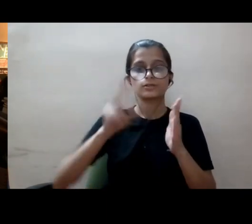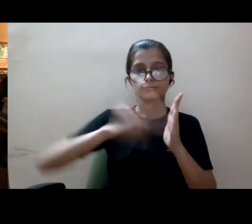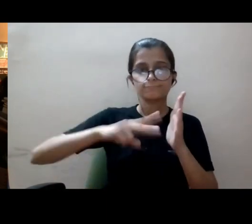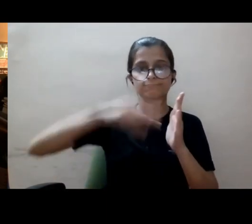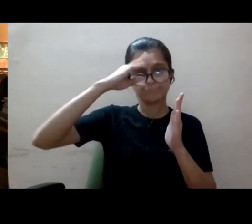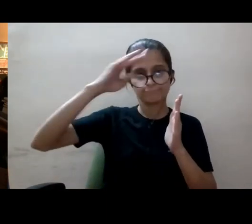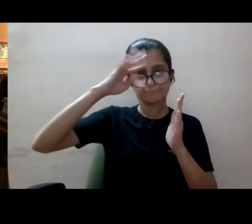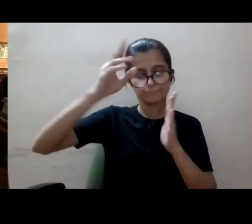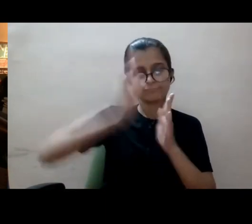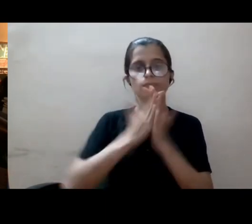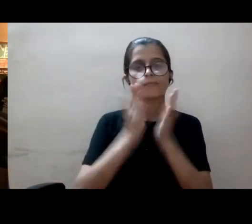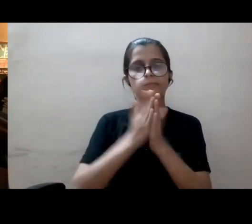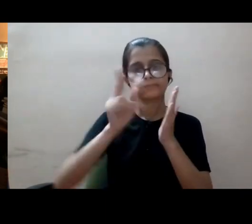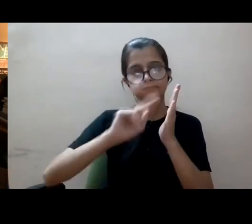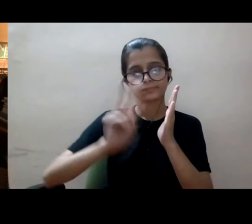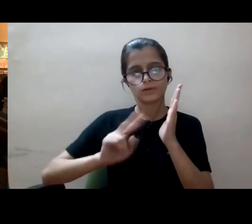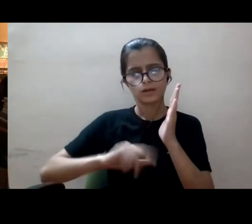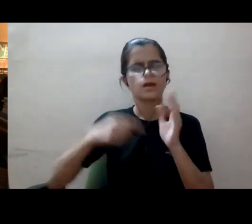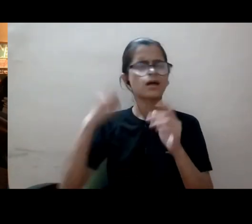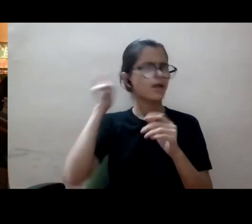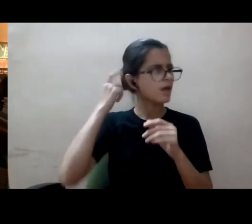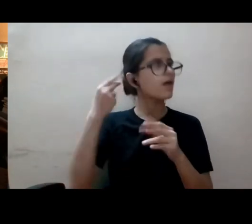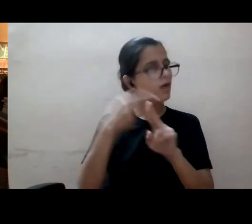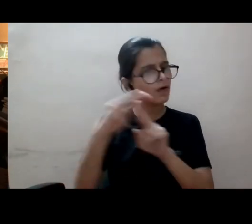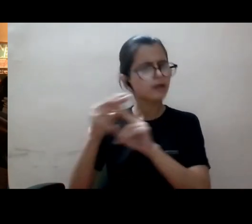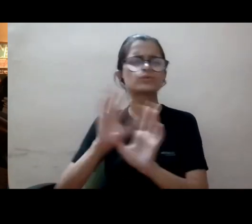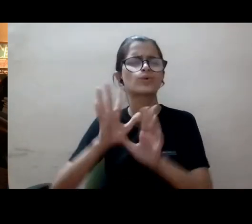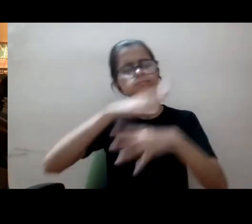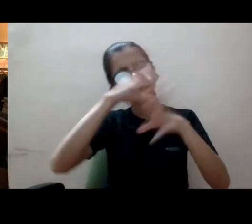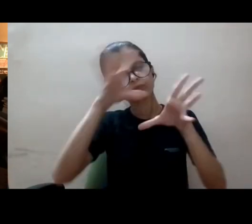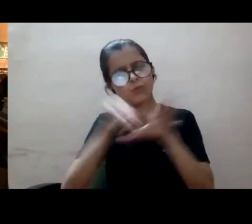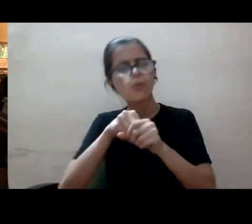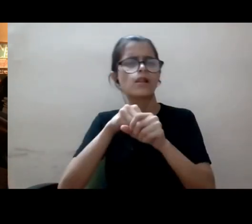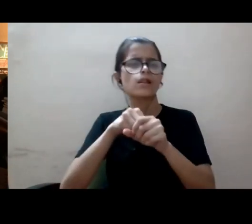as a part, not as stereotype, but as a whole, an